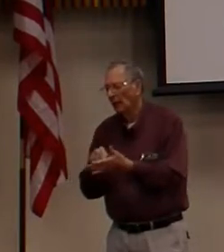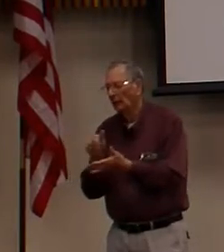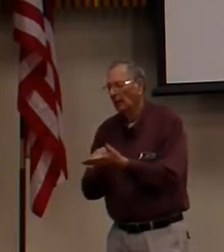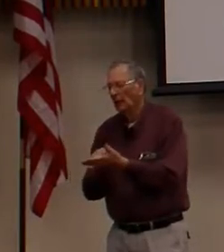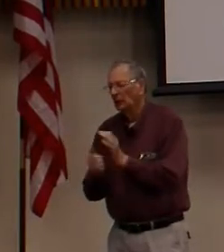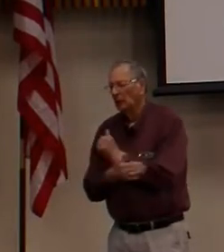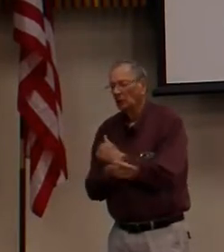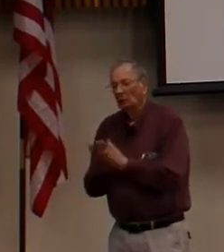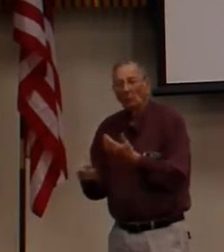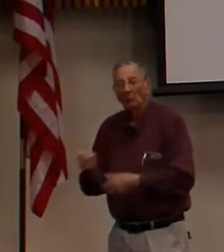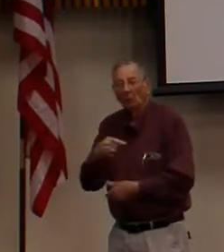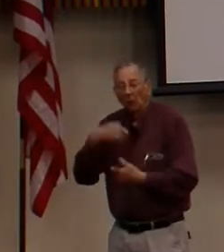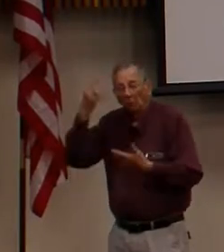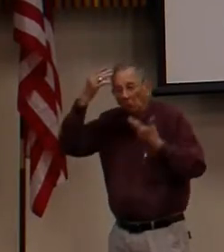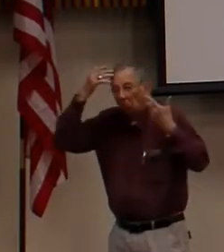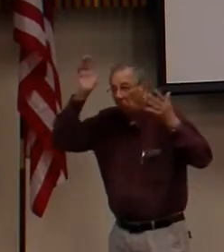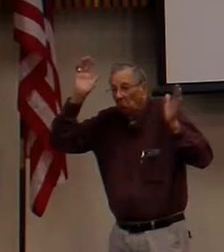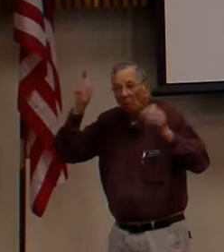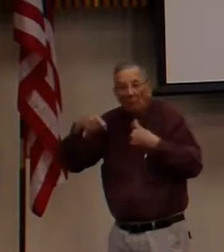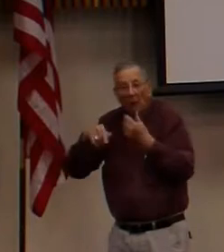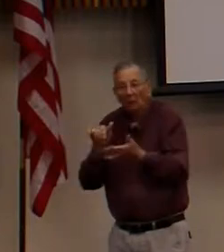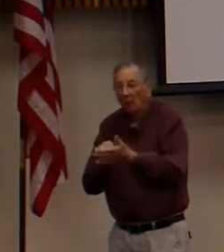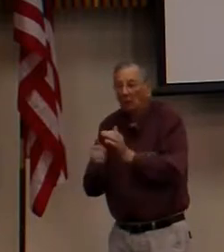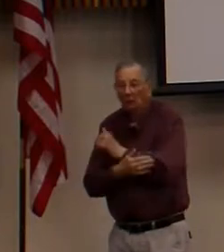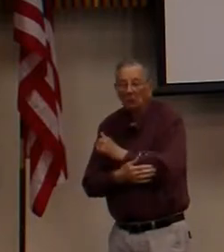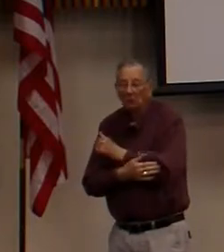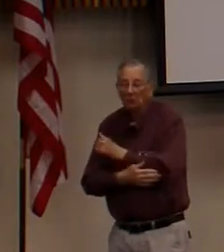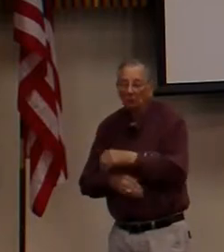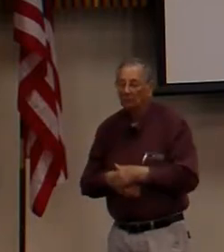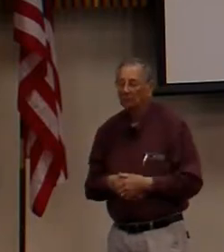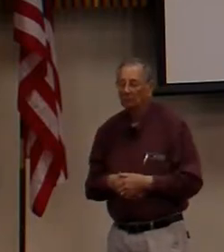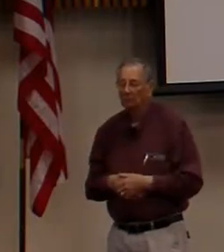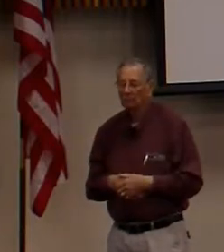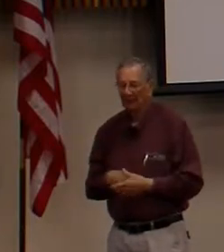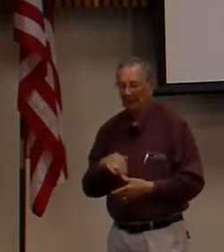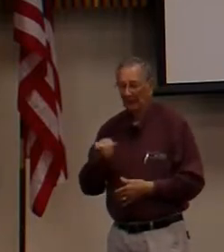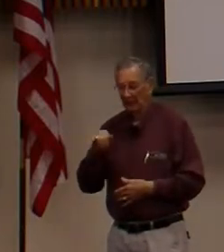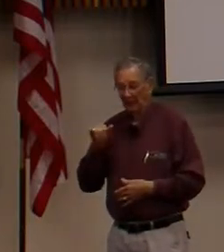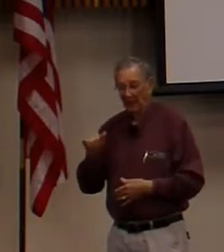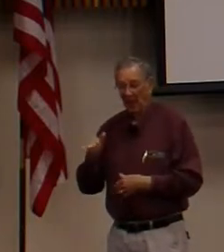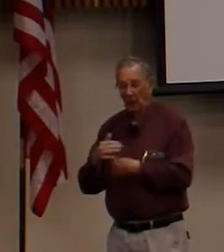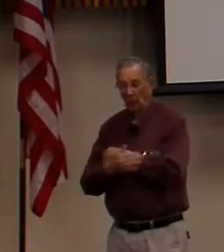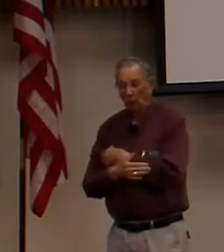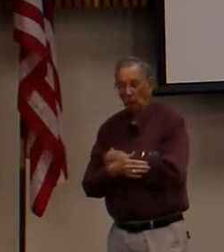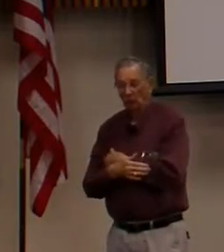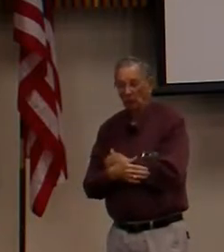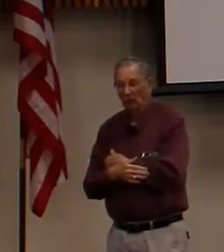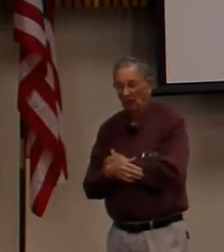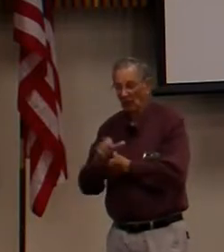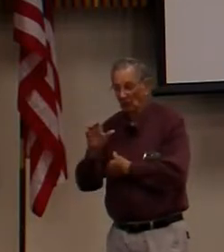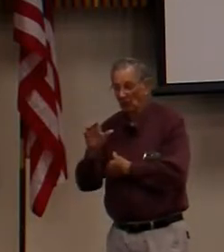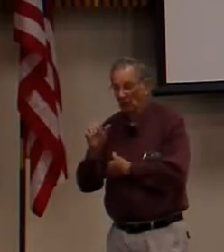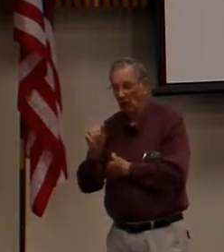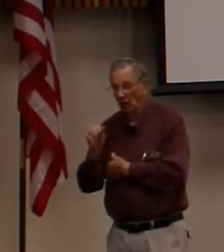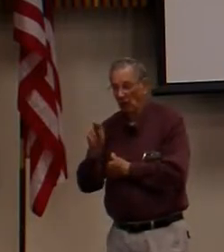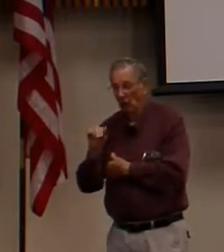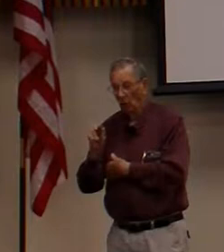case maybe we're not familiar with this country. It is out in the Caribbean. It